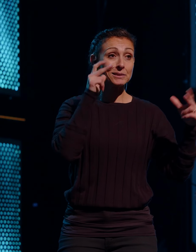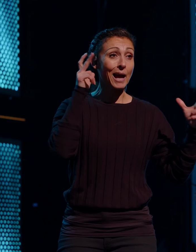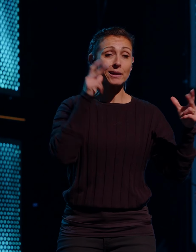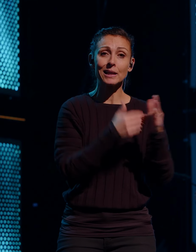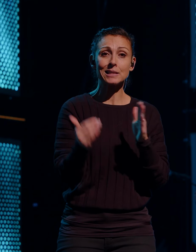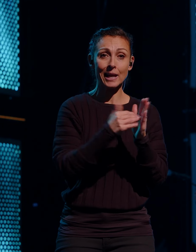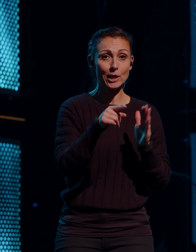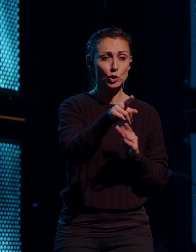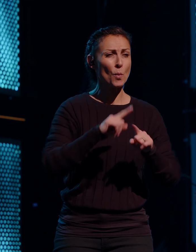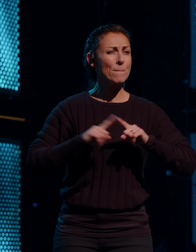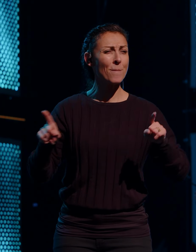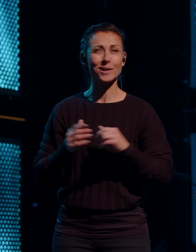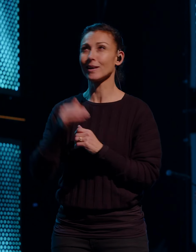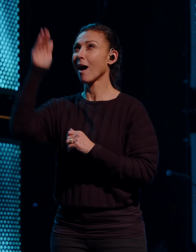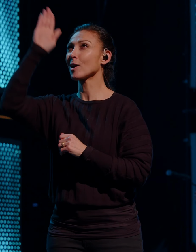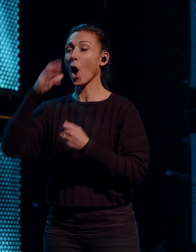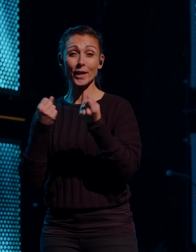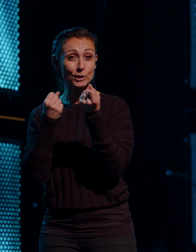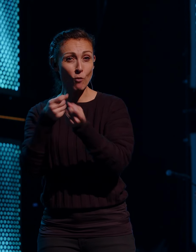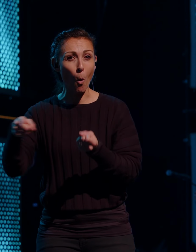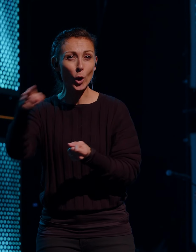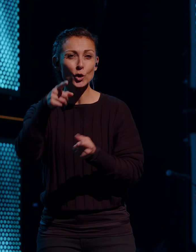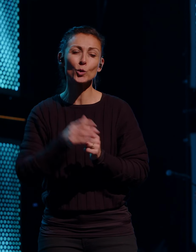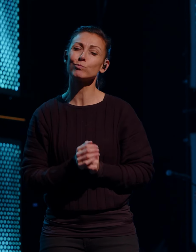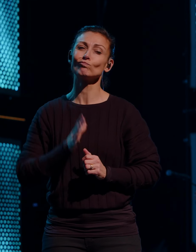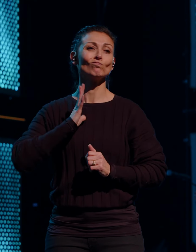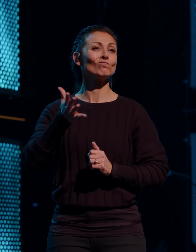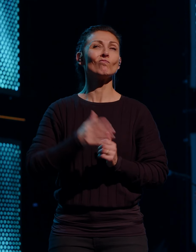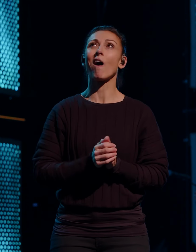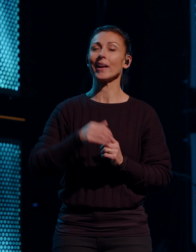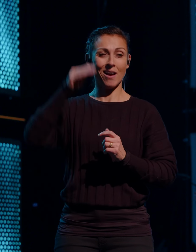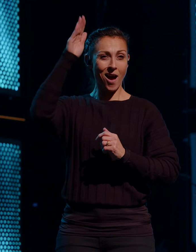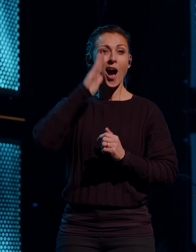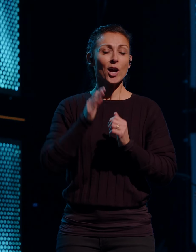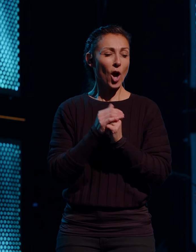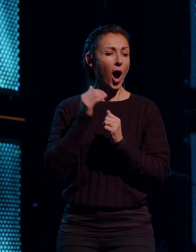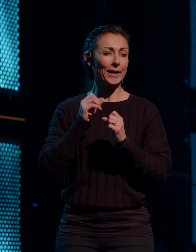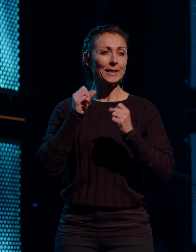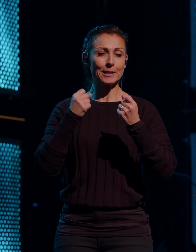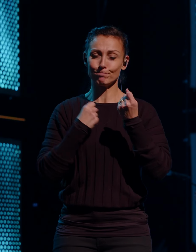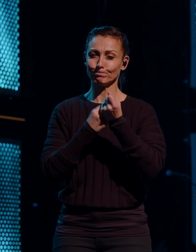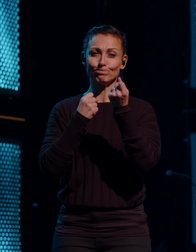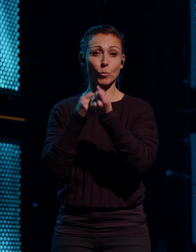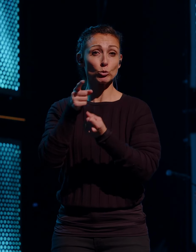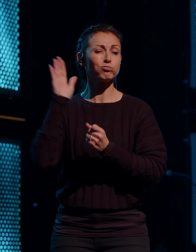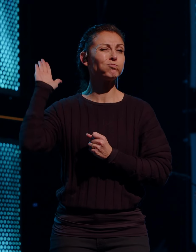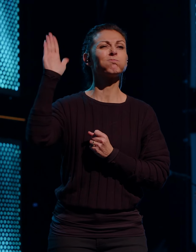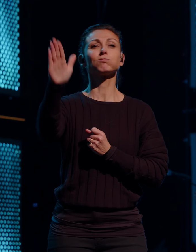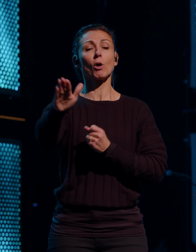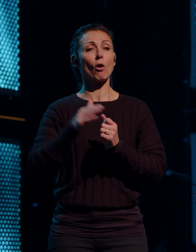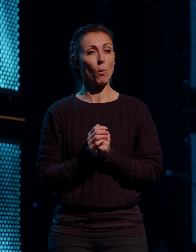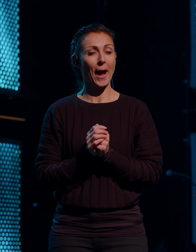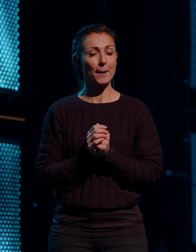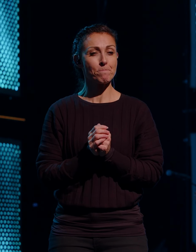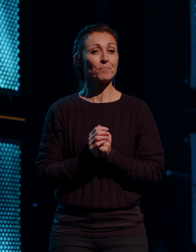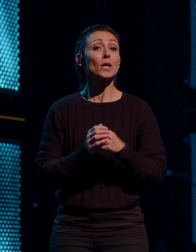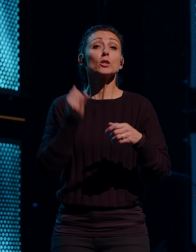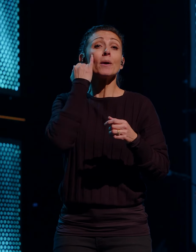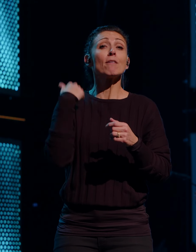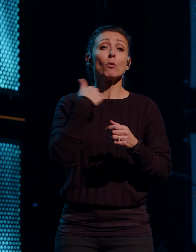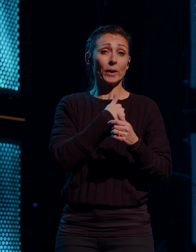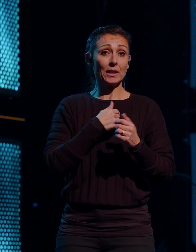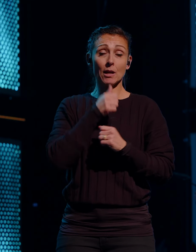God wins. And God does not waste anything in your life. There's no suffering. If you're walking worthy of the